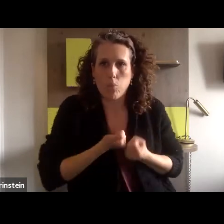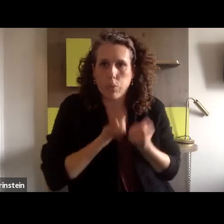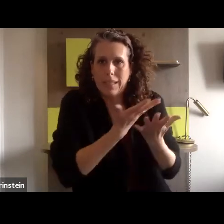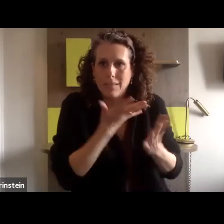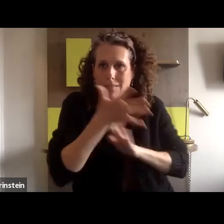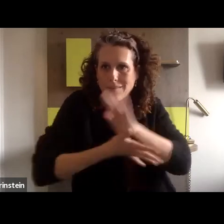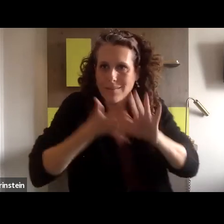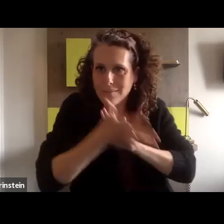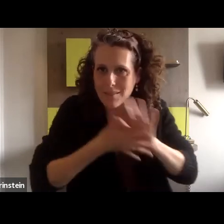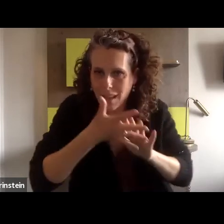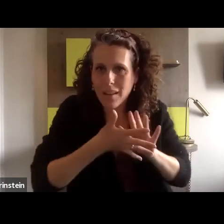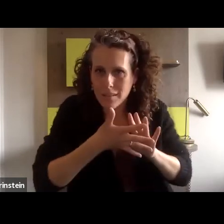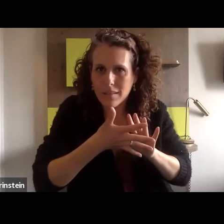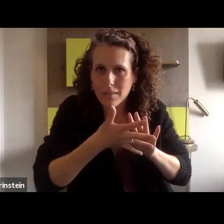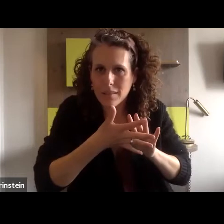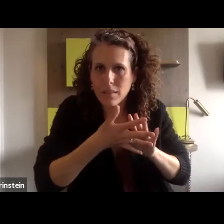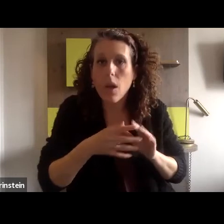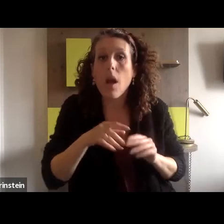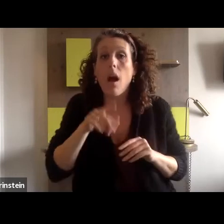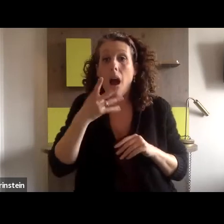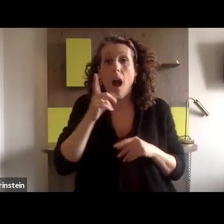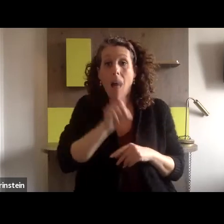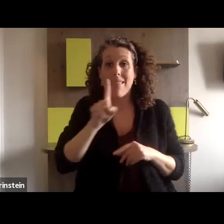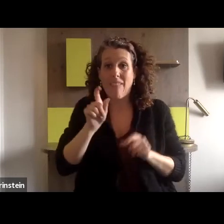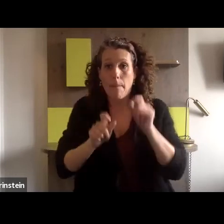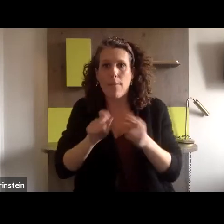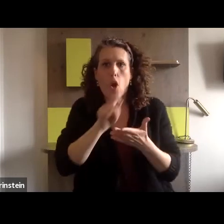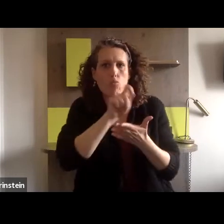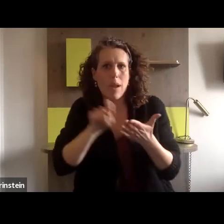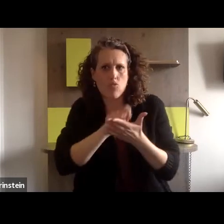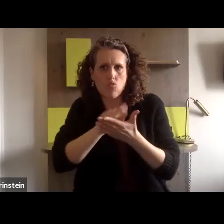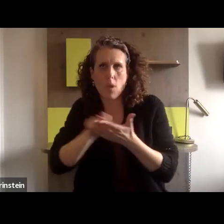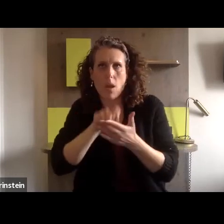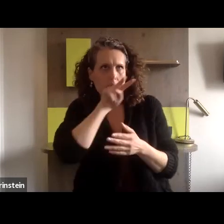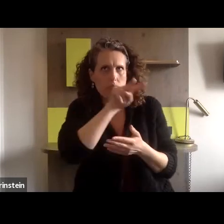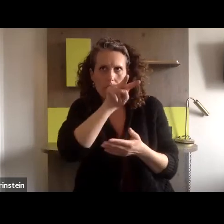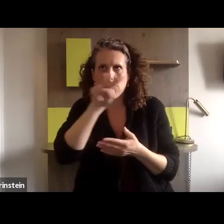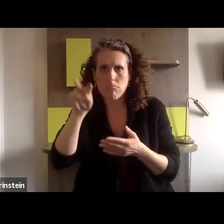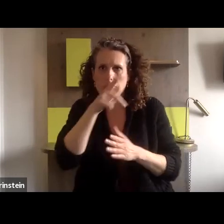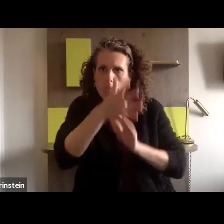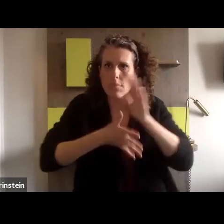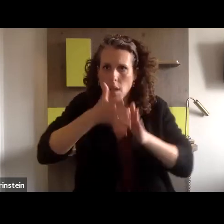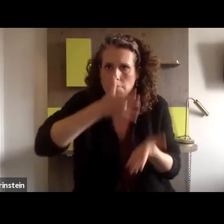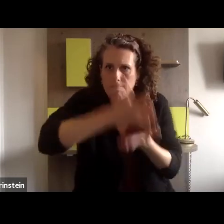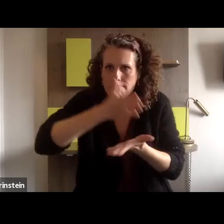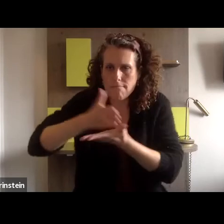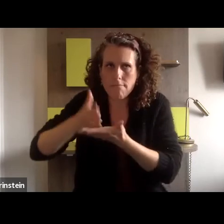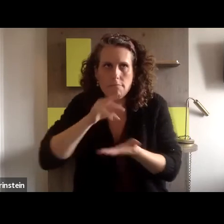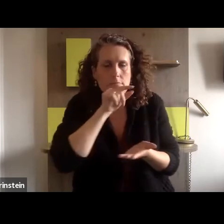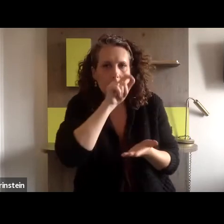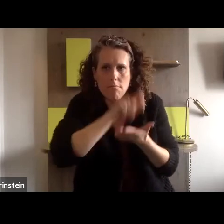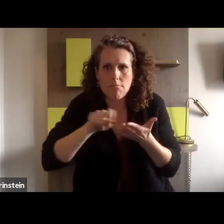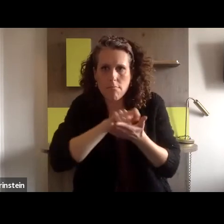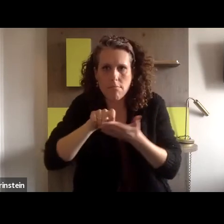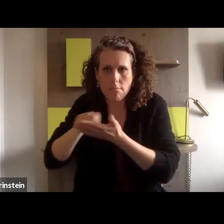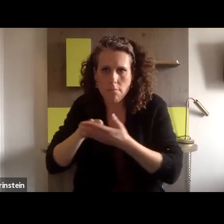and the raters, we had 11 raters who saw a lexical sign, and they should respond to the